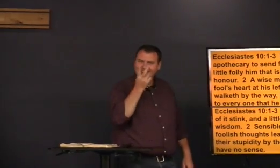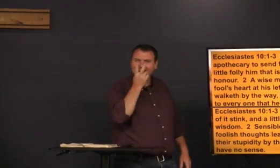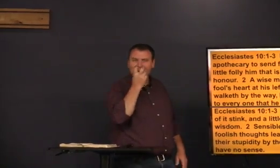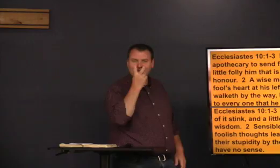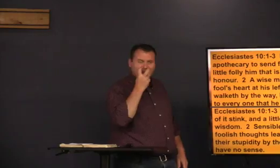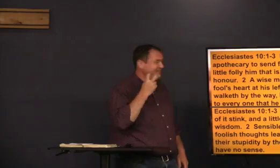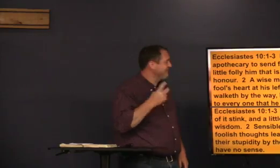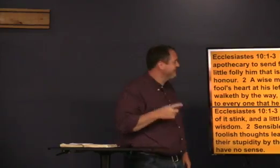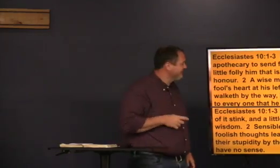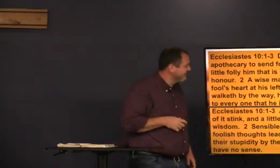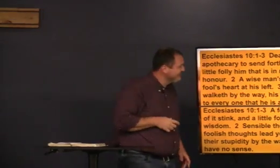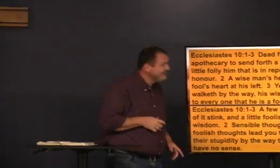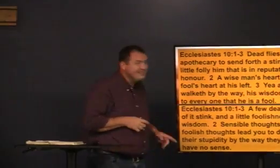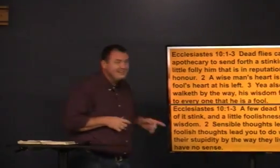I don't believe it.